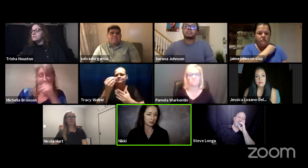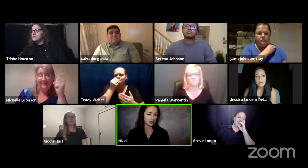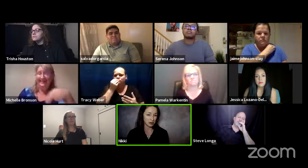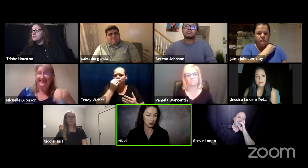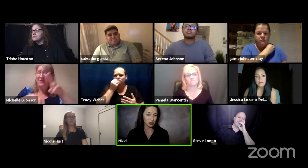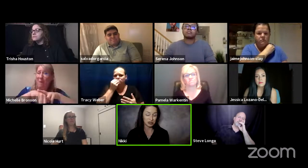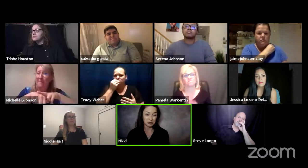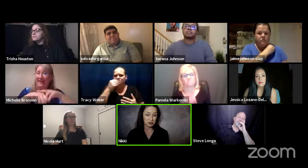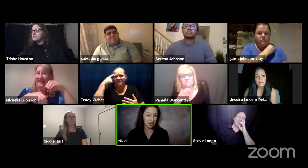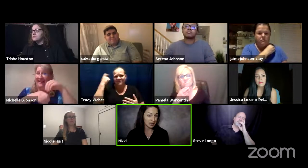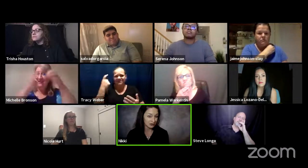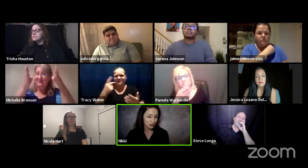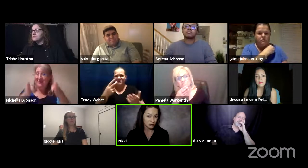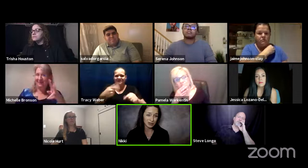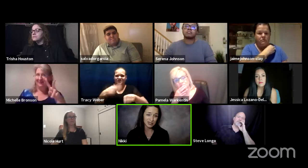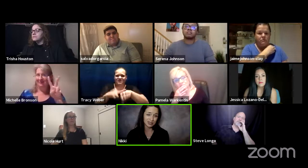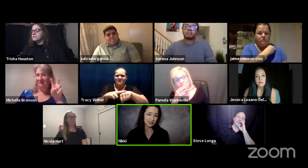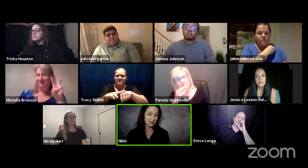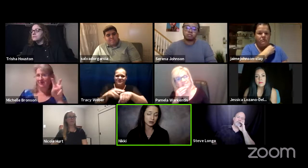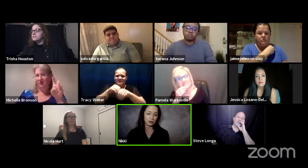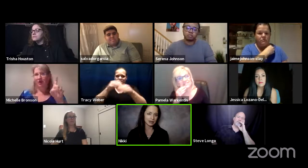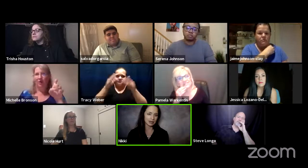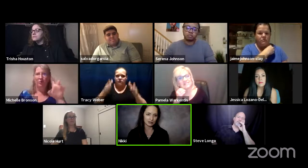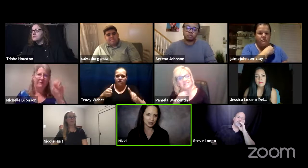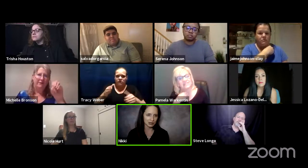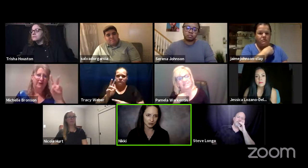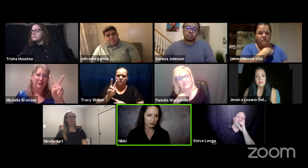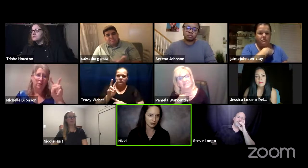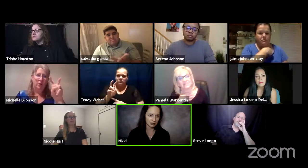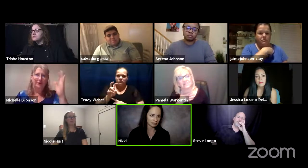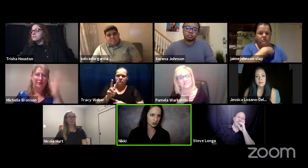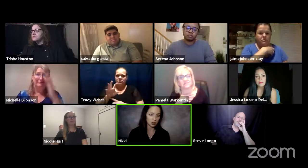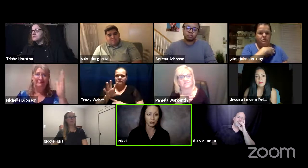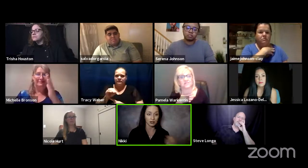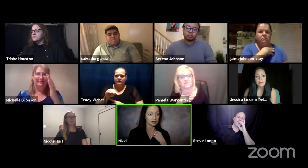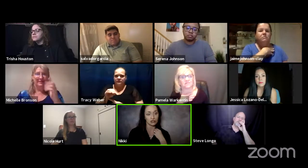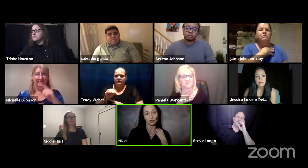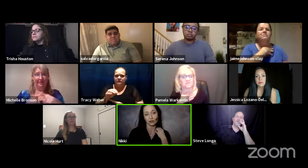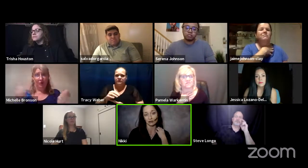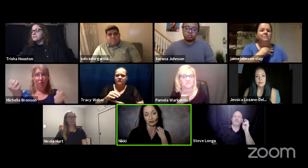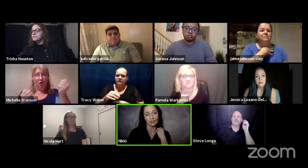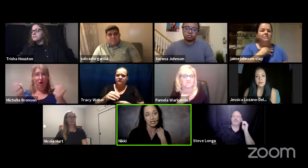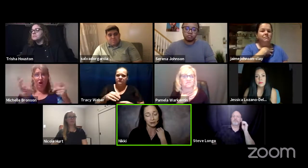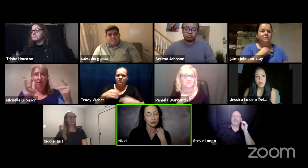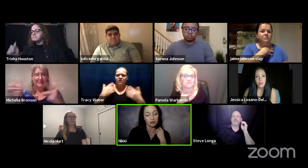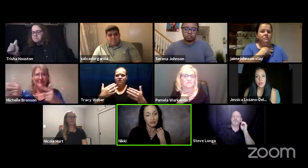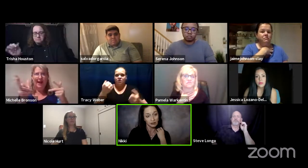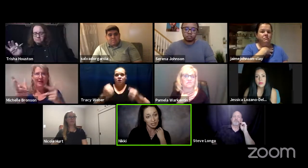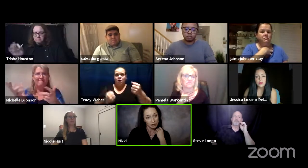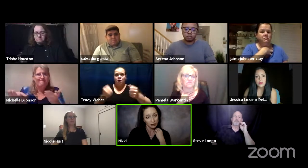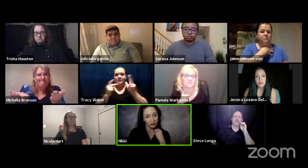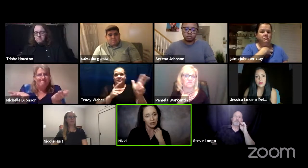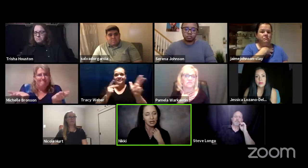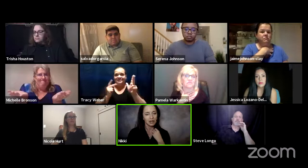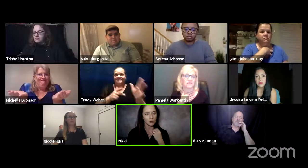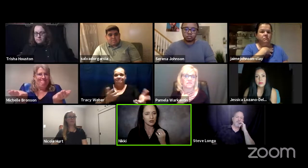for whom we should be buying food, because normally in person, we're talking 200 to 250 people. But with